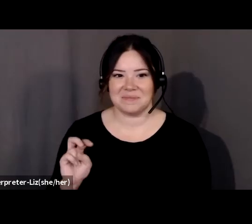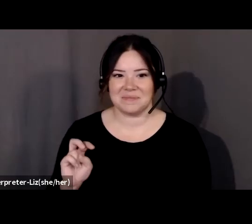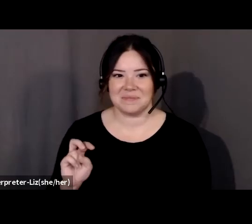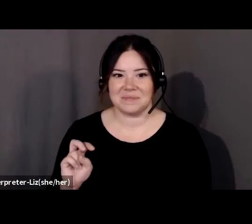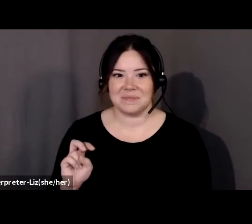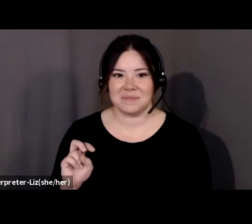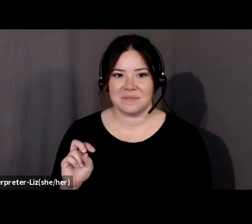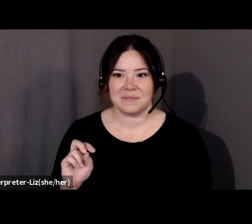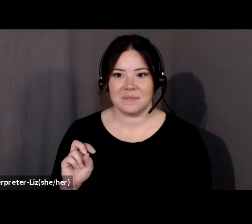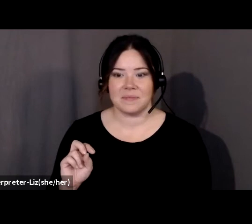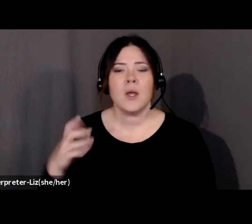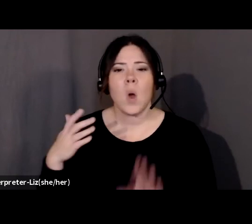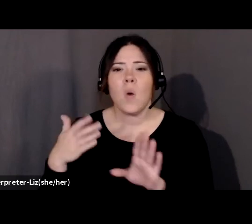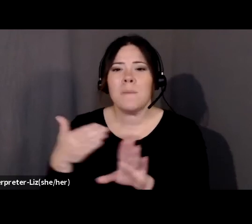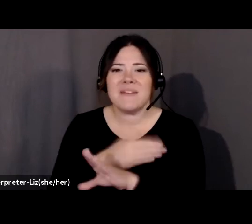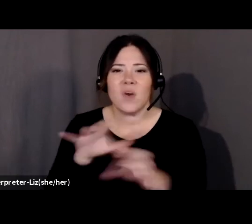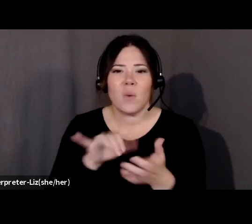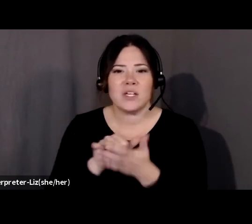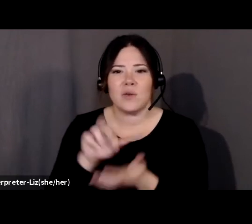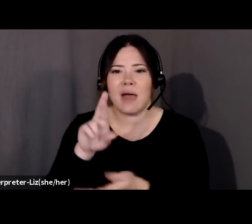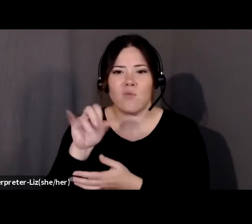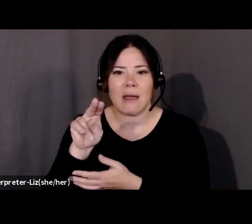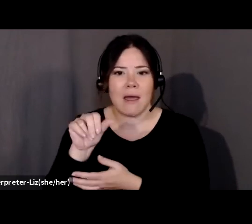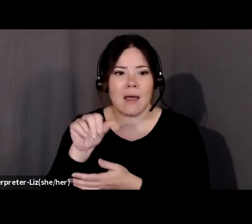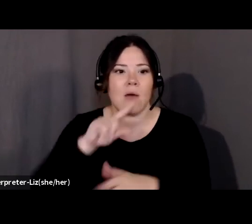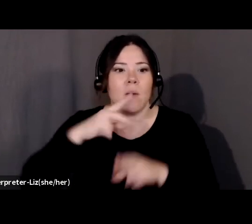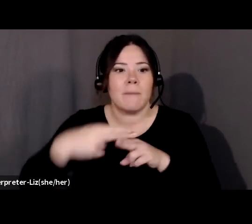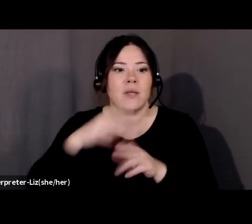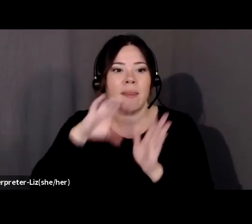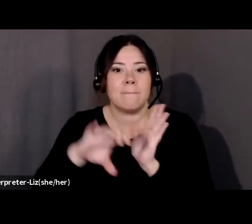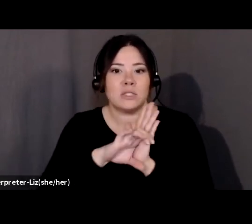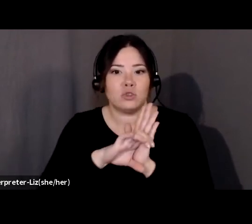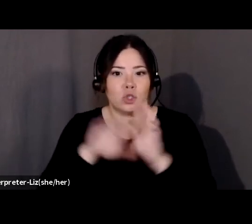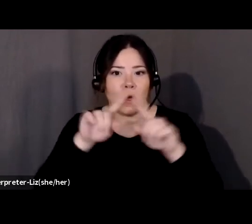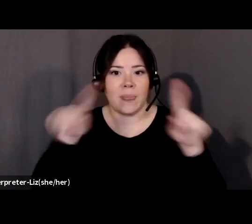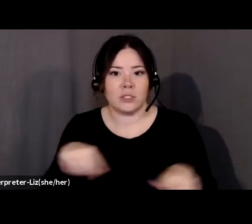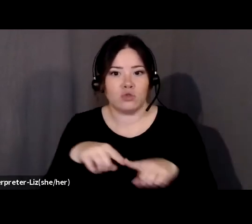And before Um, we do that, Raina, I was yeah. just gonna mention that the picture on the screen is a